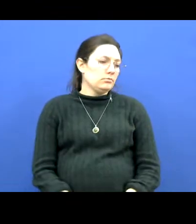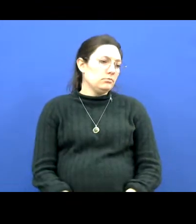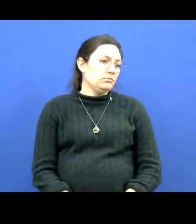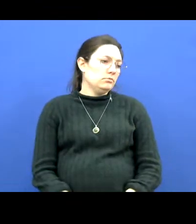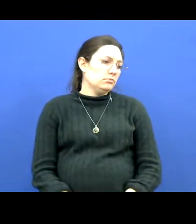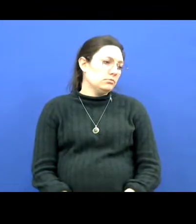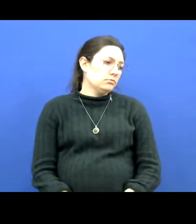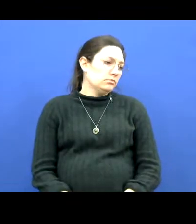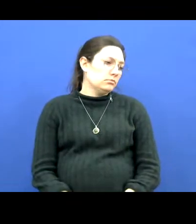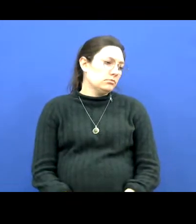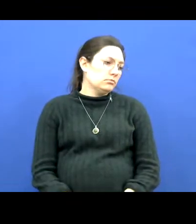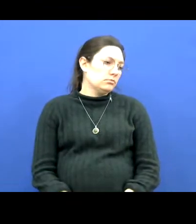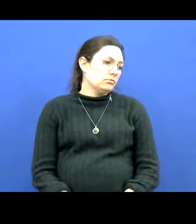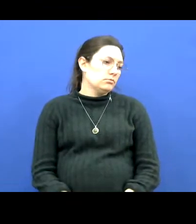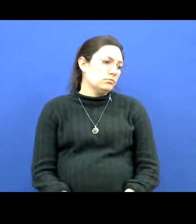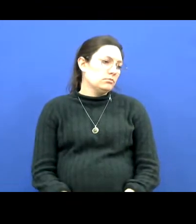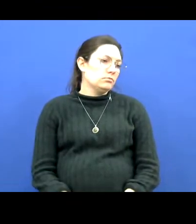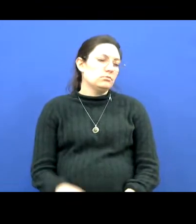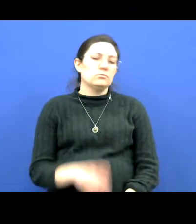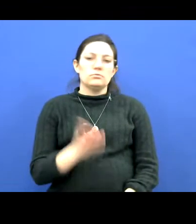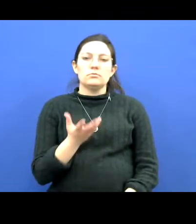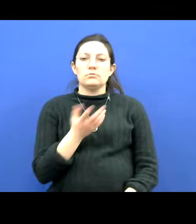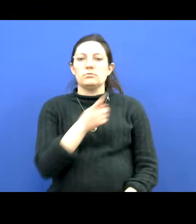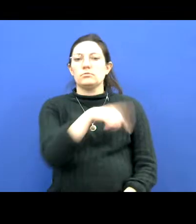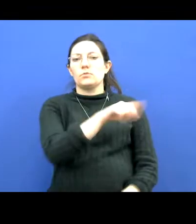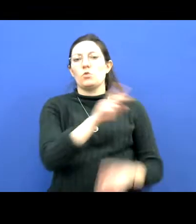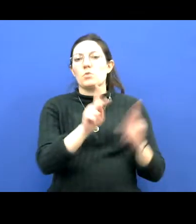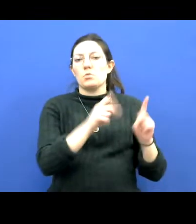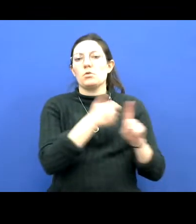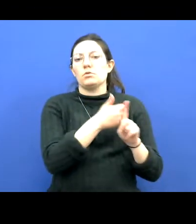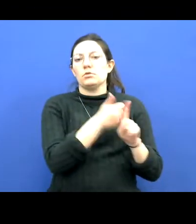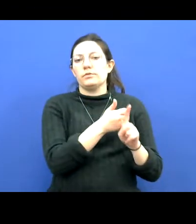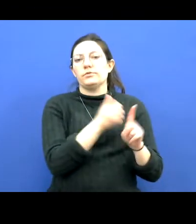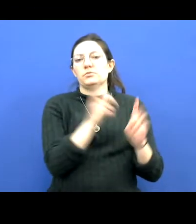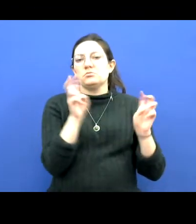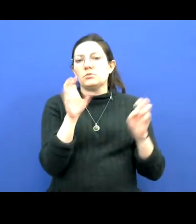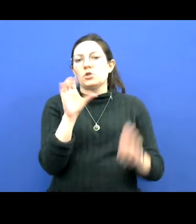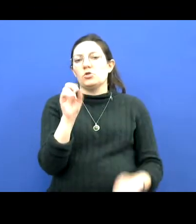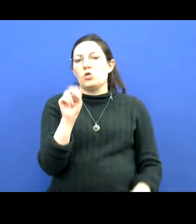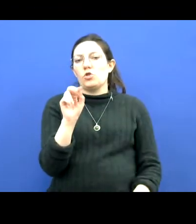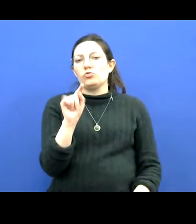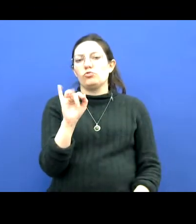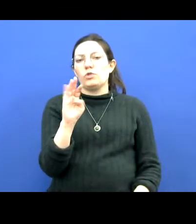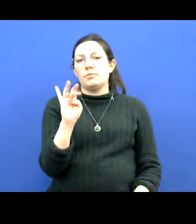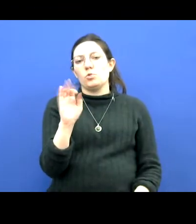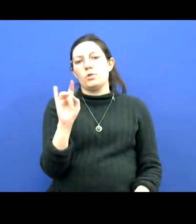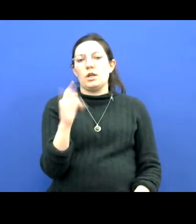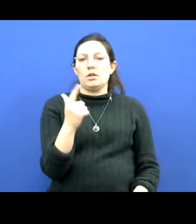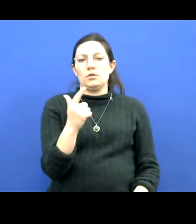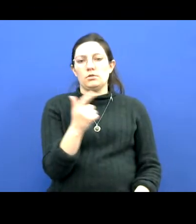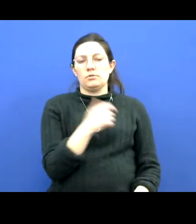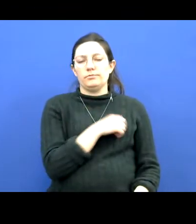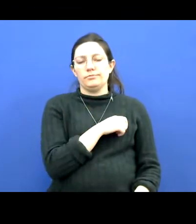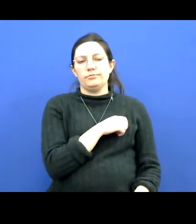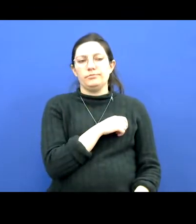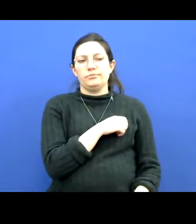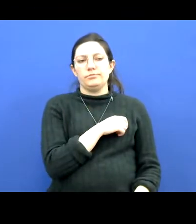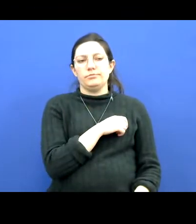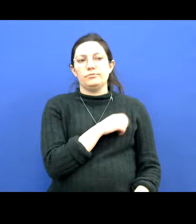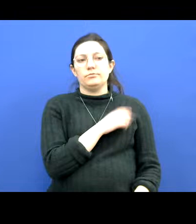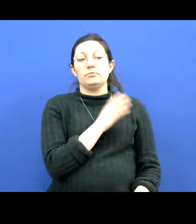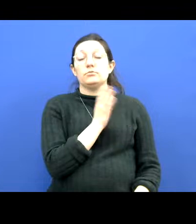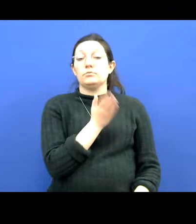designated their property. So these are the contributing properties. And then as we looked at that, we were talking with the clerks